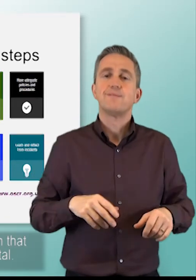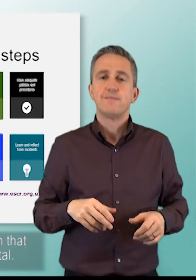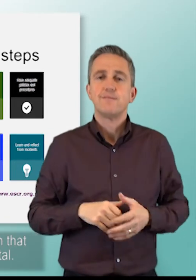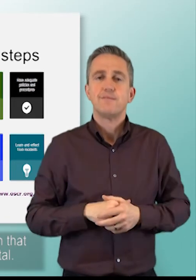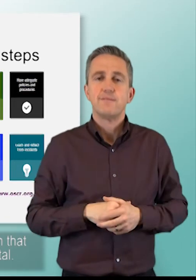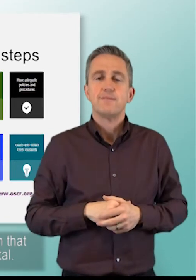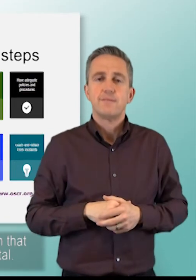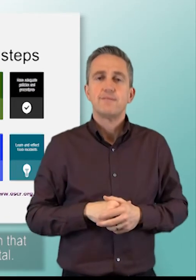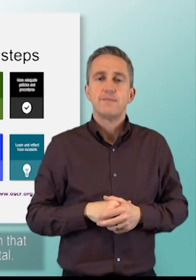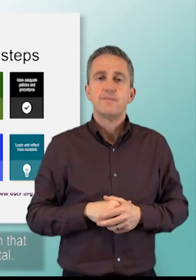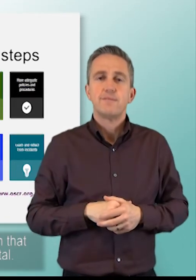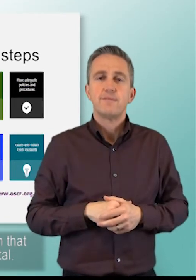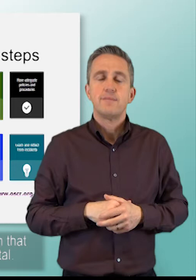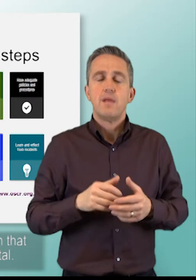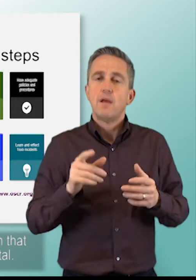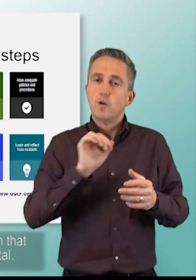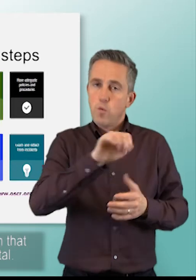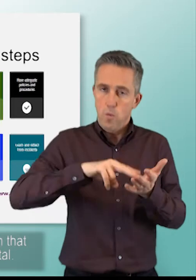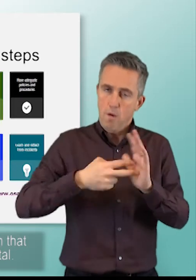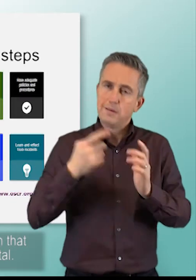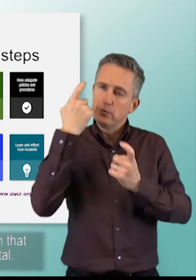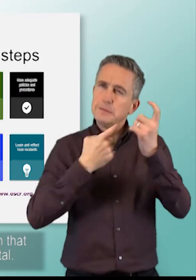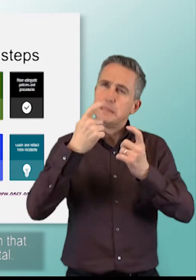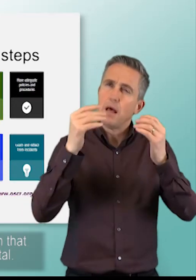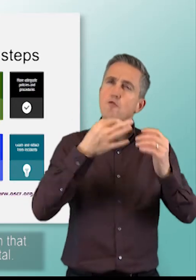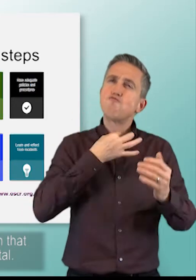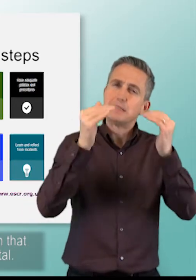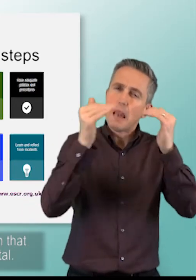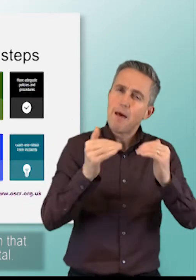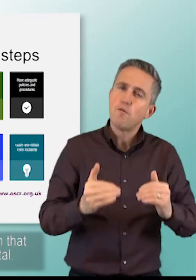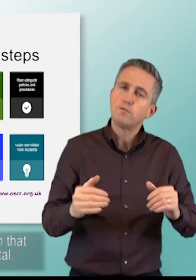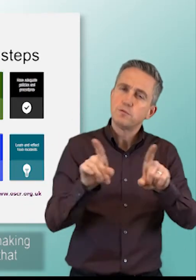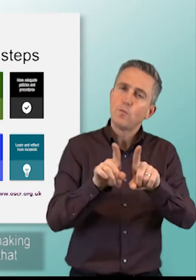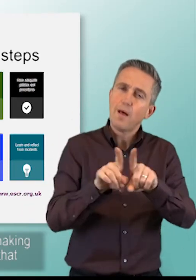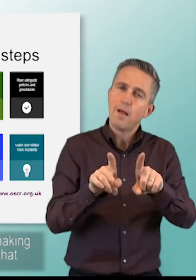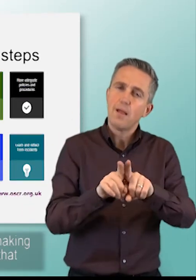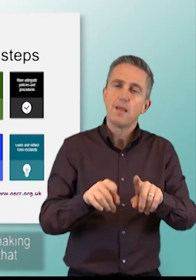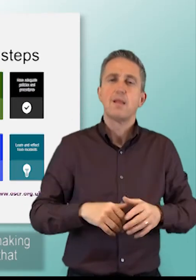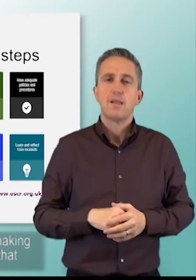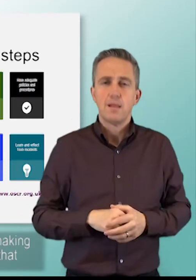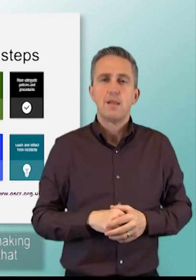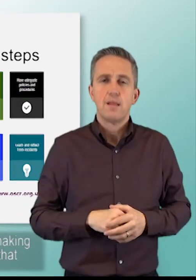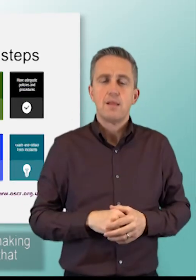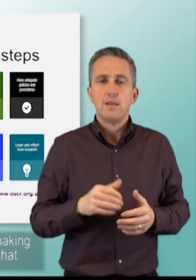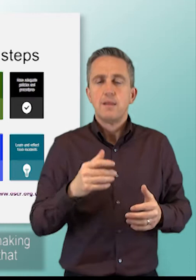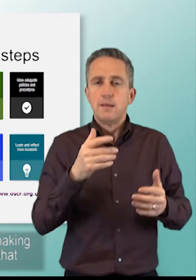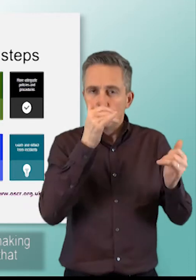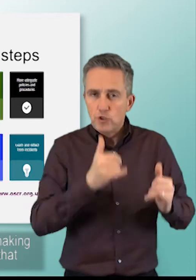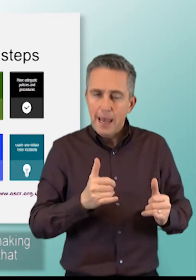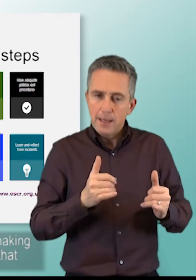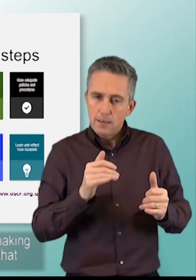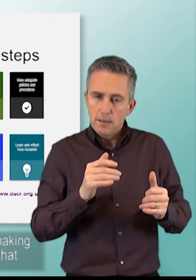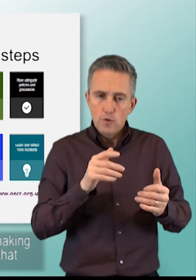And building it into the approach that your organisation takes to risk is pretty fundamental. Policies and procedures, I've talked about